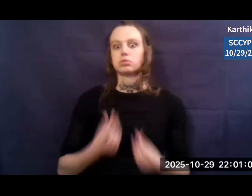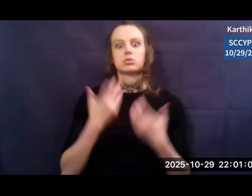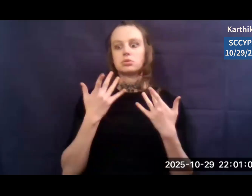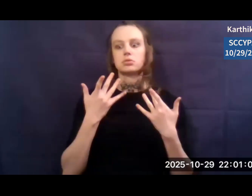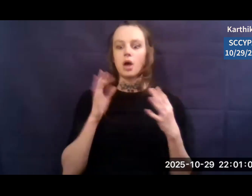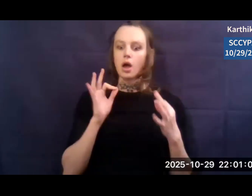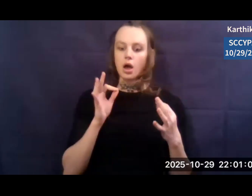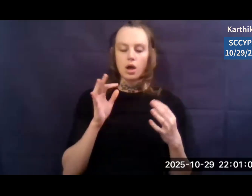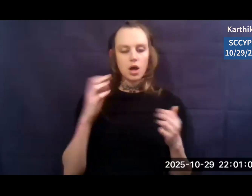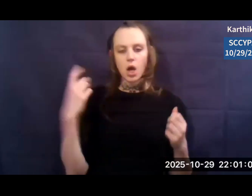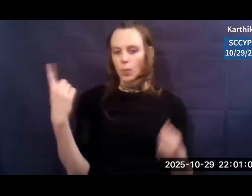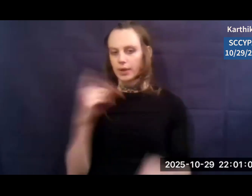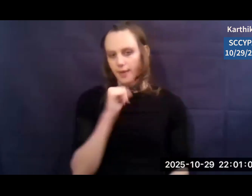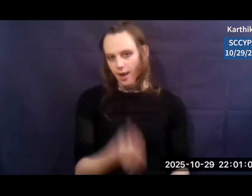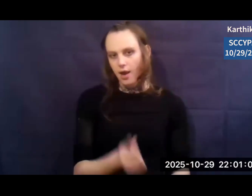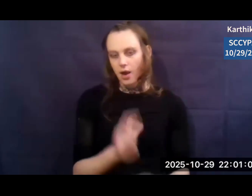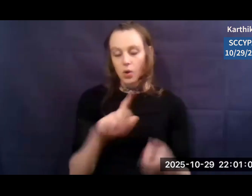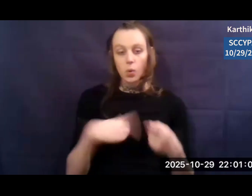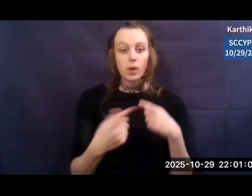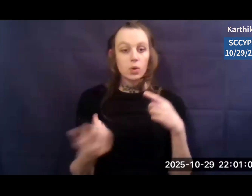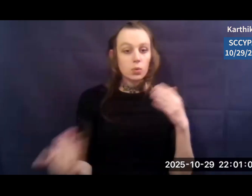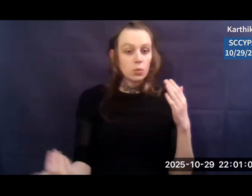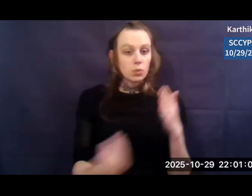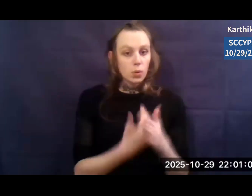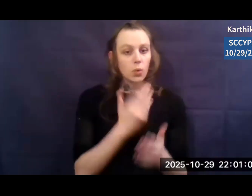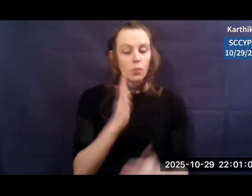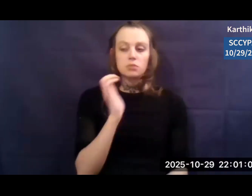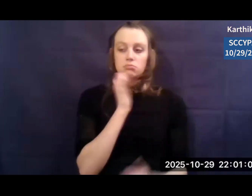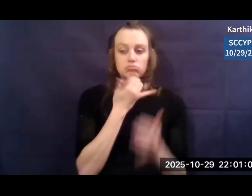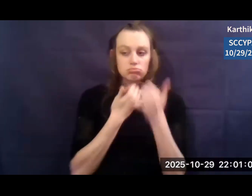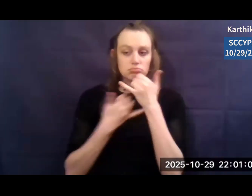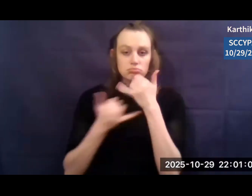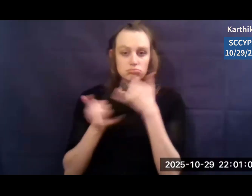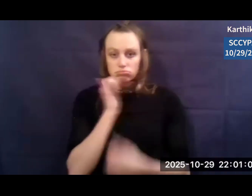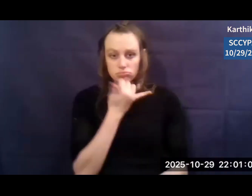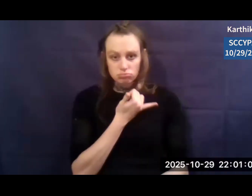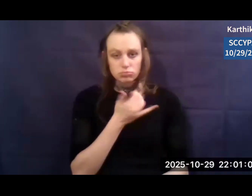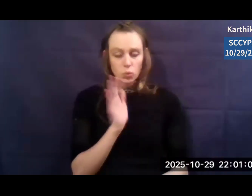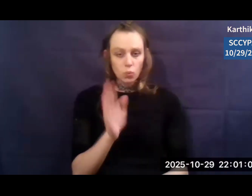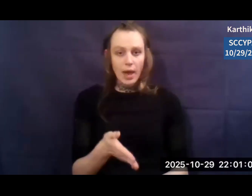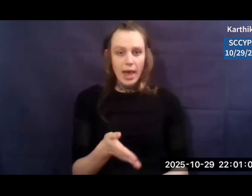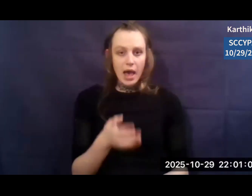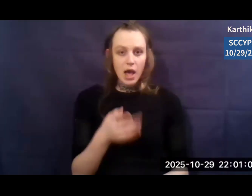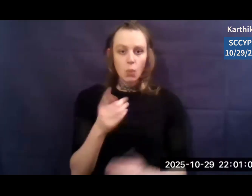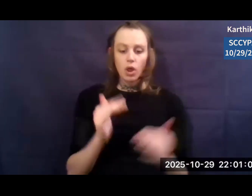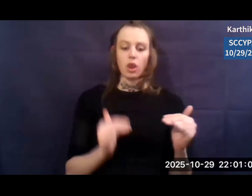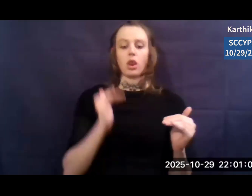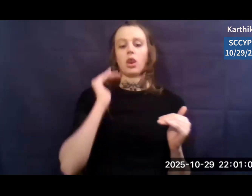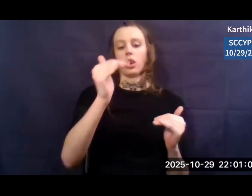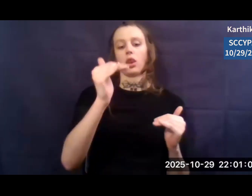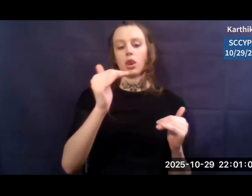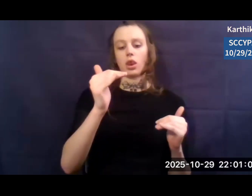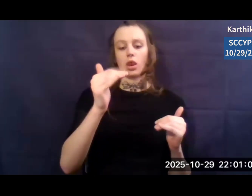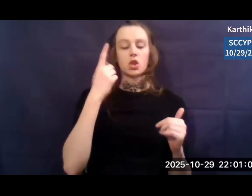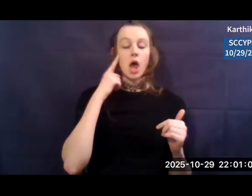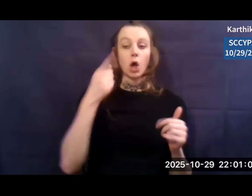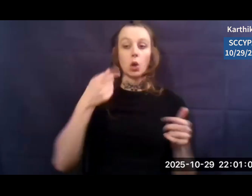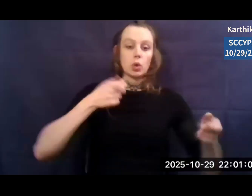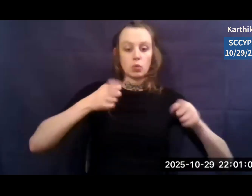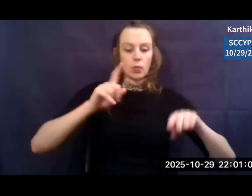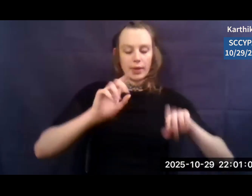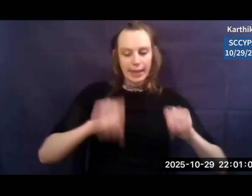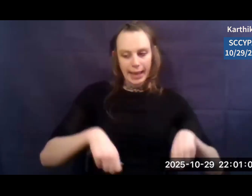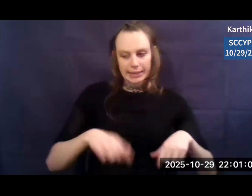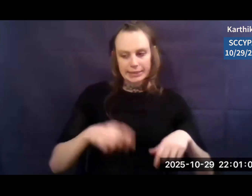in the program, you're going to like make some mistakes. You're going to overstep like what you thought was in your control. You're going to sometimes understep it, and